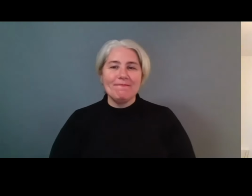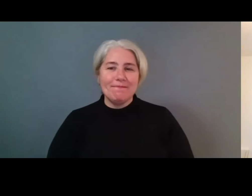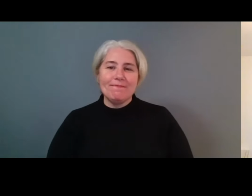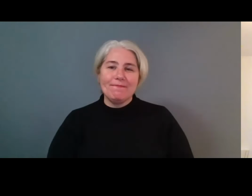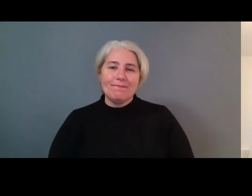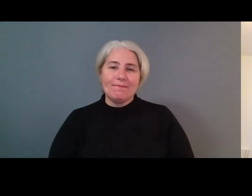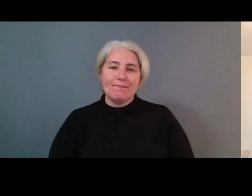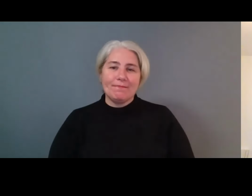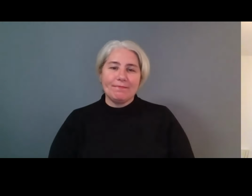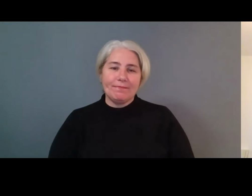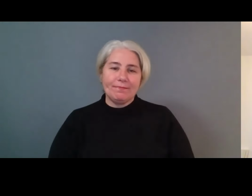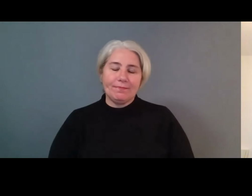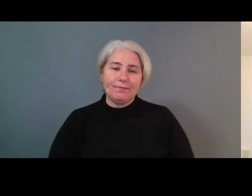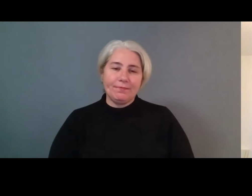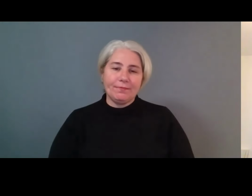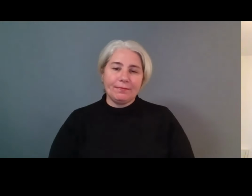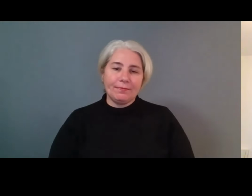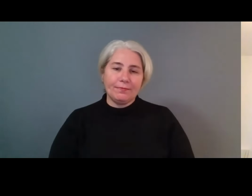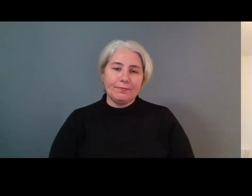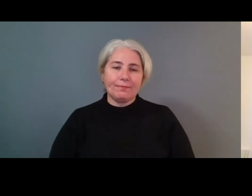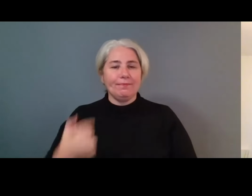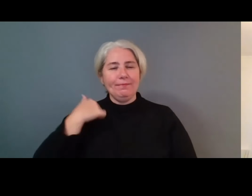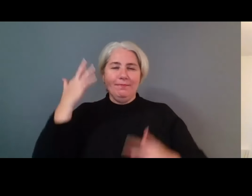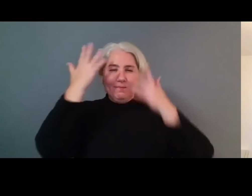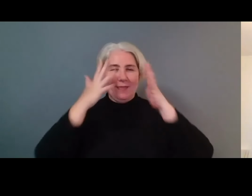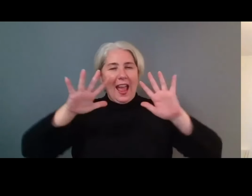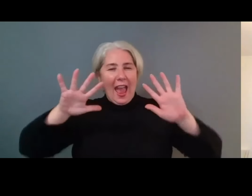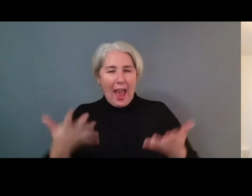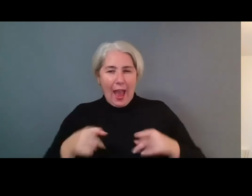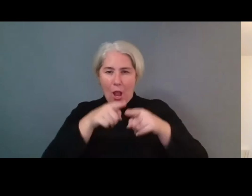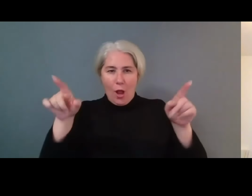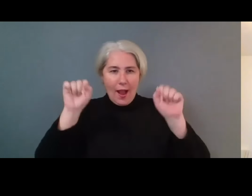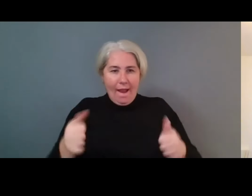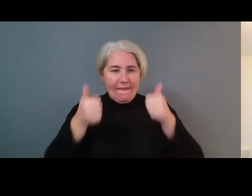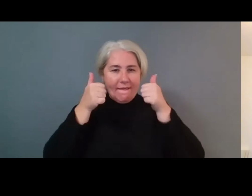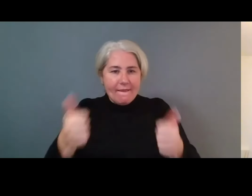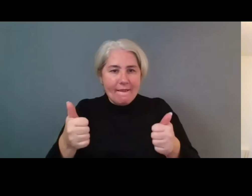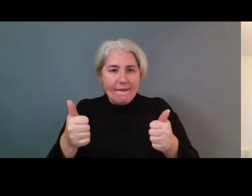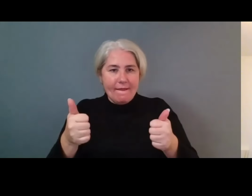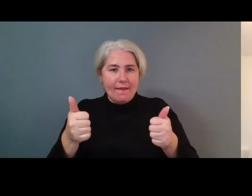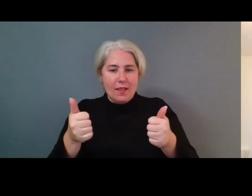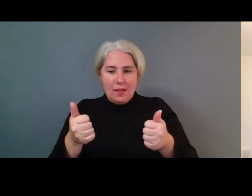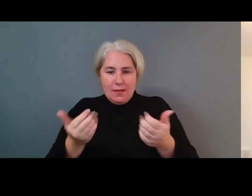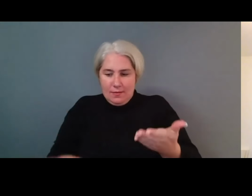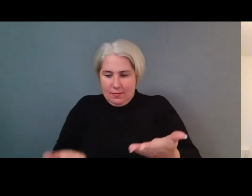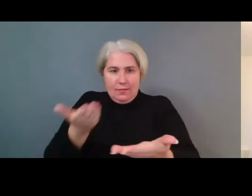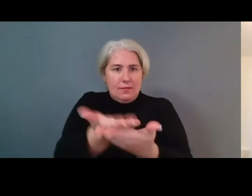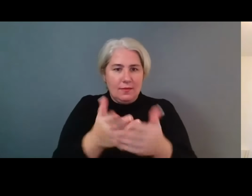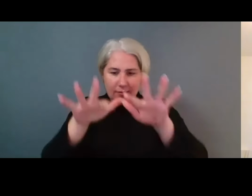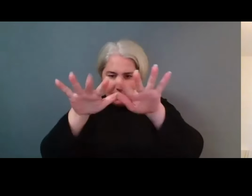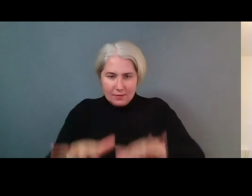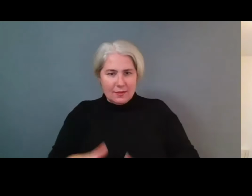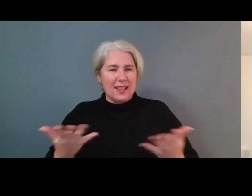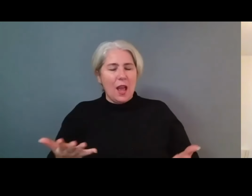contributions in general is that you need to get familiar with the process. What is the purpose that you're